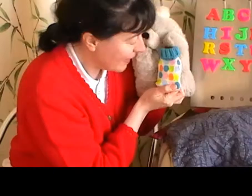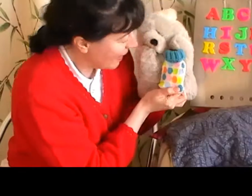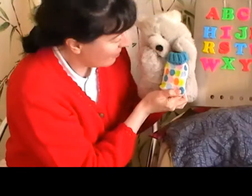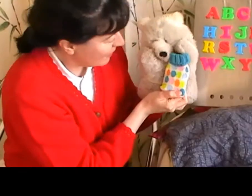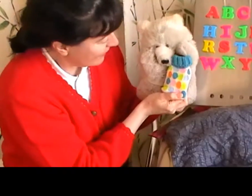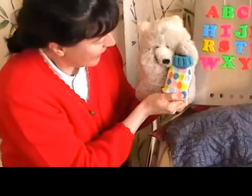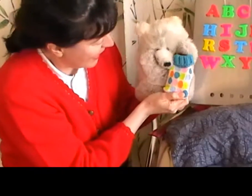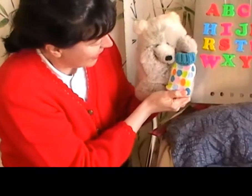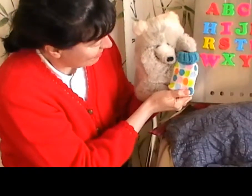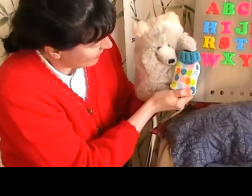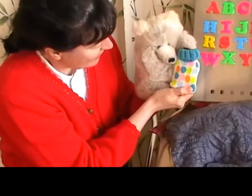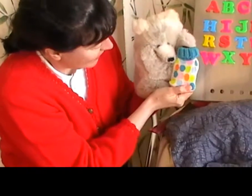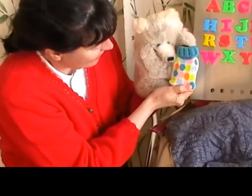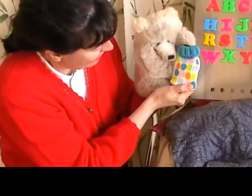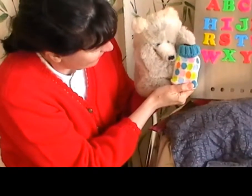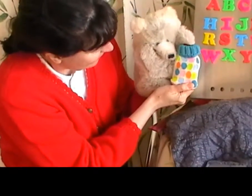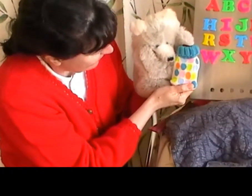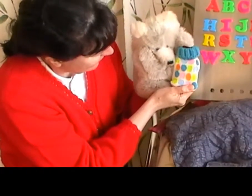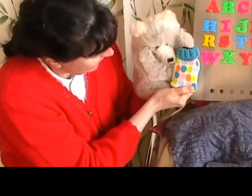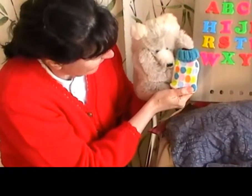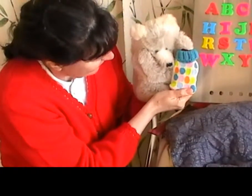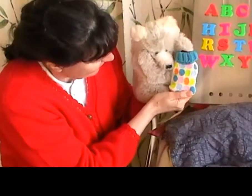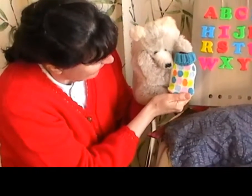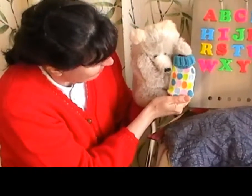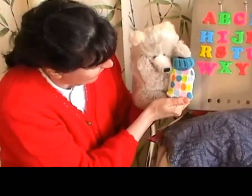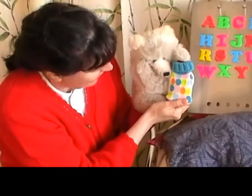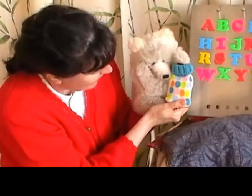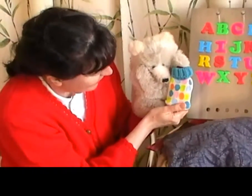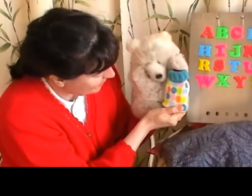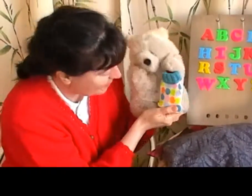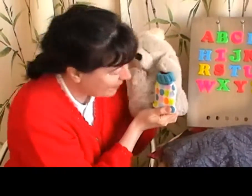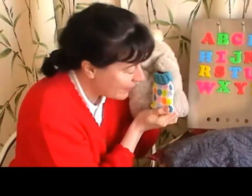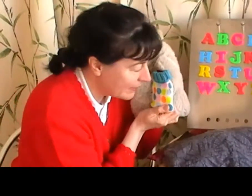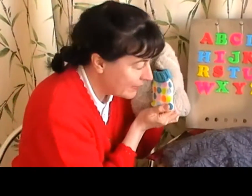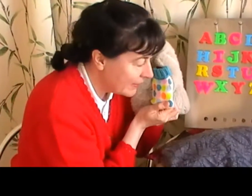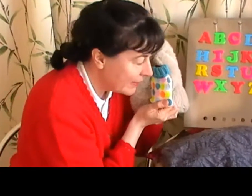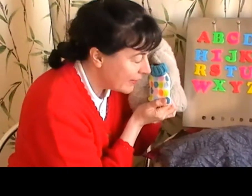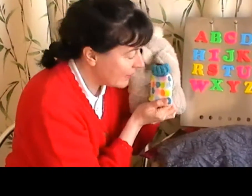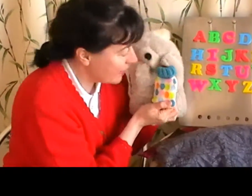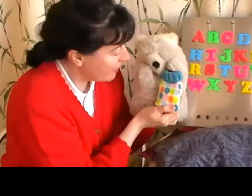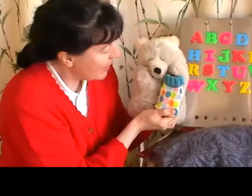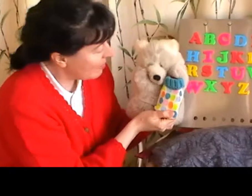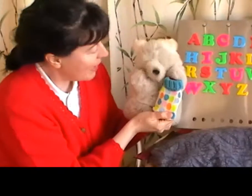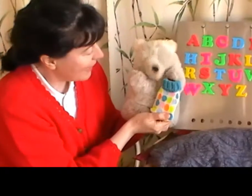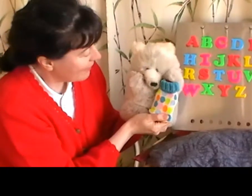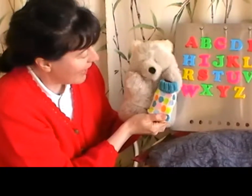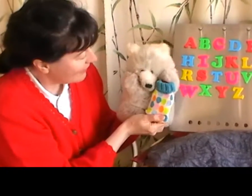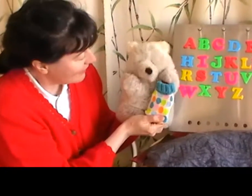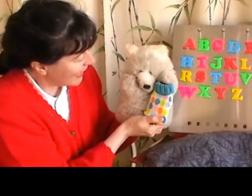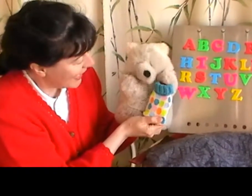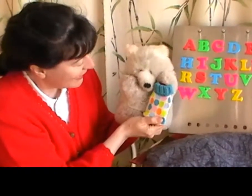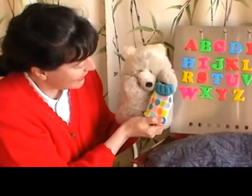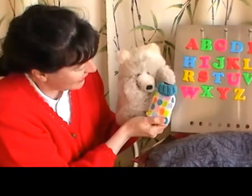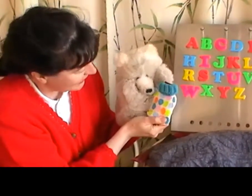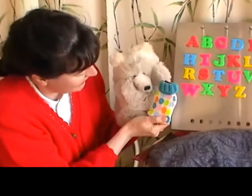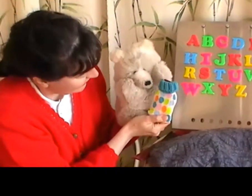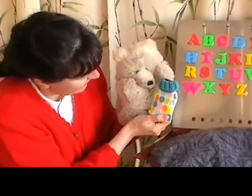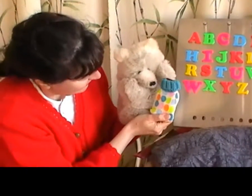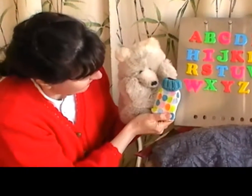Dark blue and light blue, yes. What other colours can you see, Barney? It's a cream background, yes.